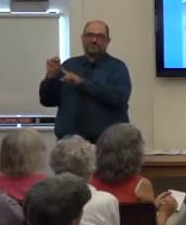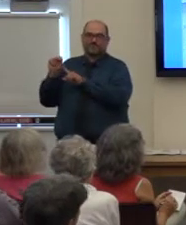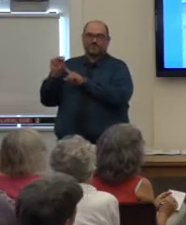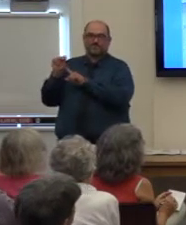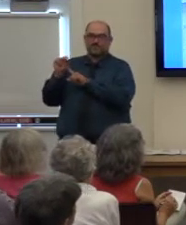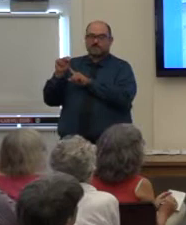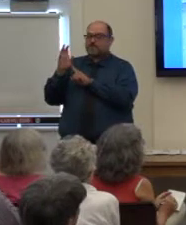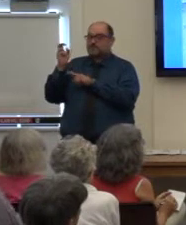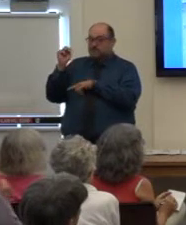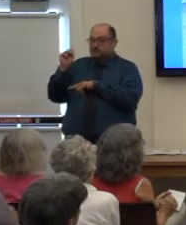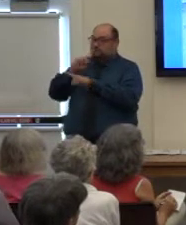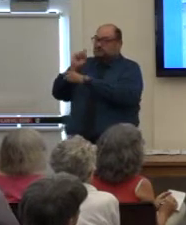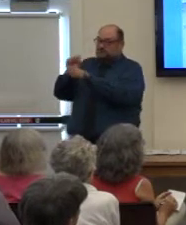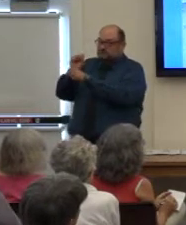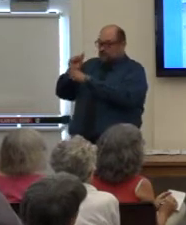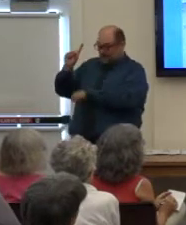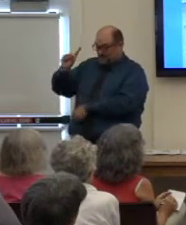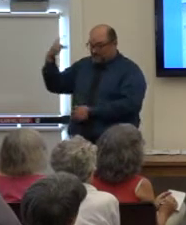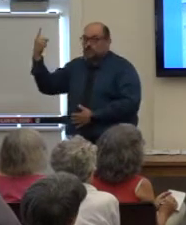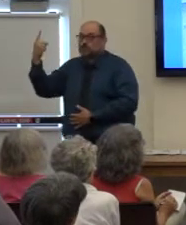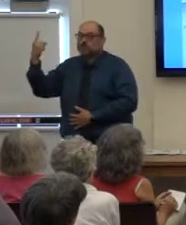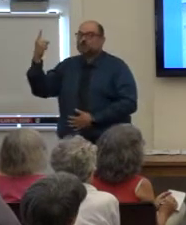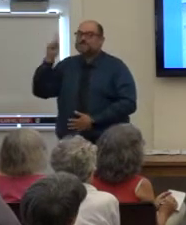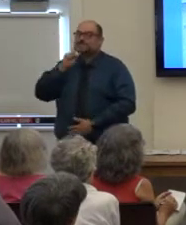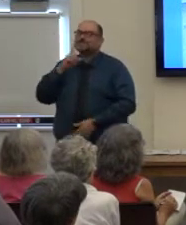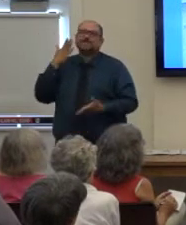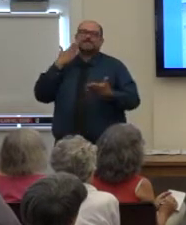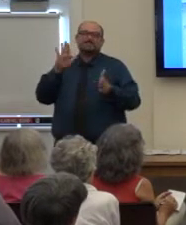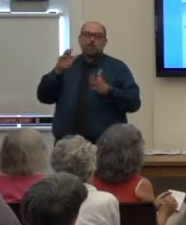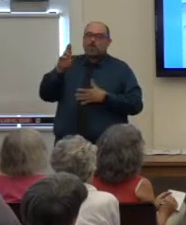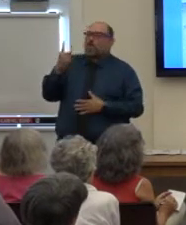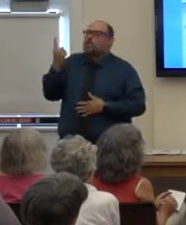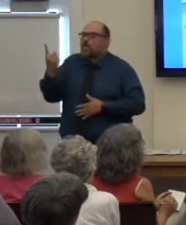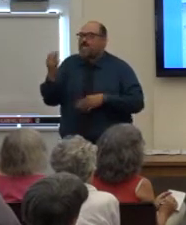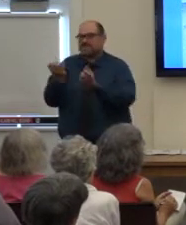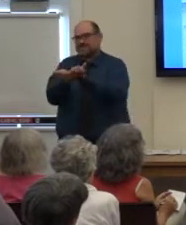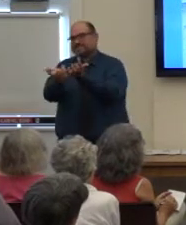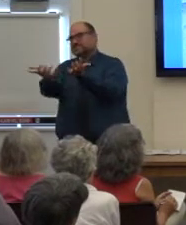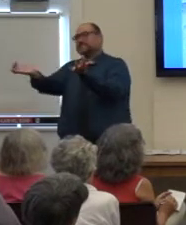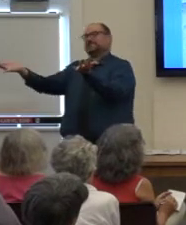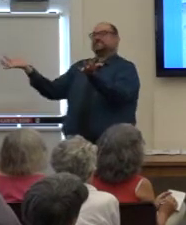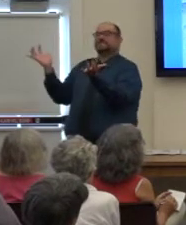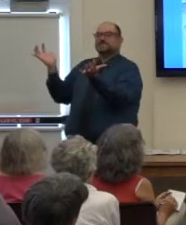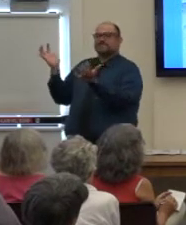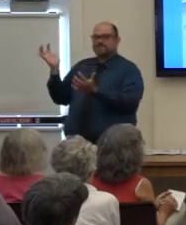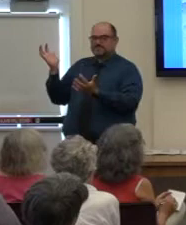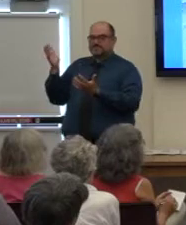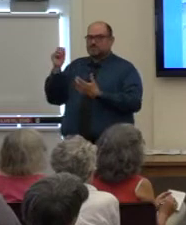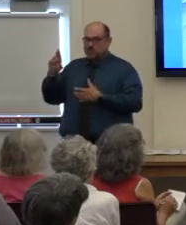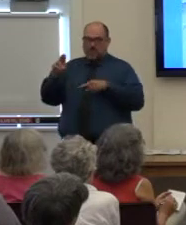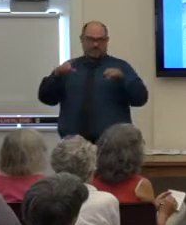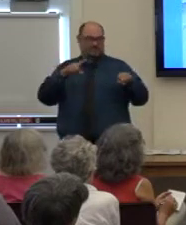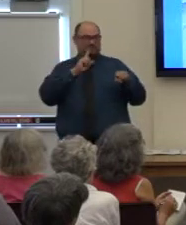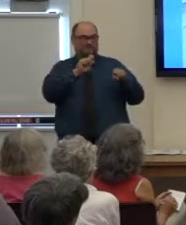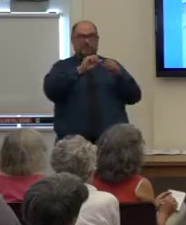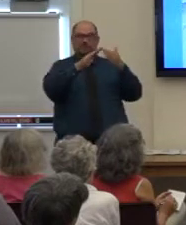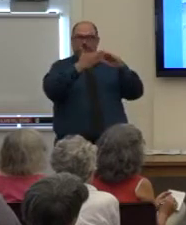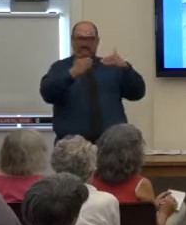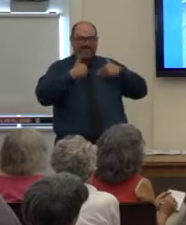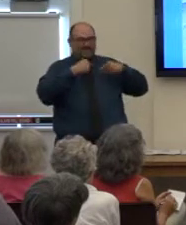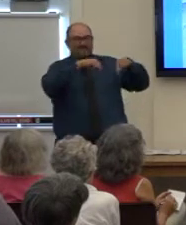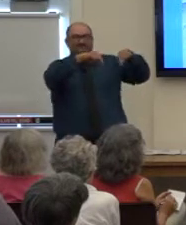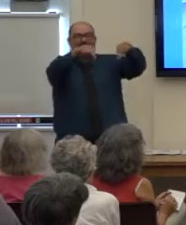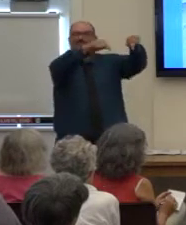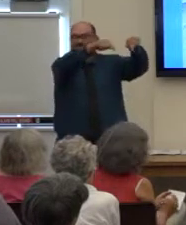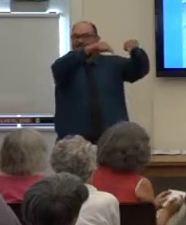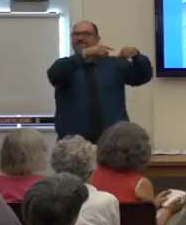the first, one of the first, or one of a sizable community of hereditary deaf who already